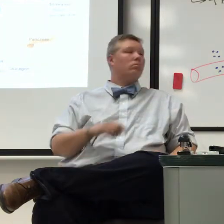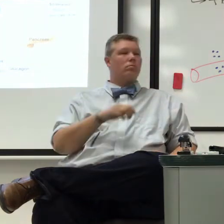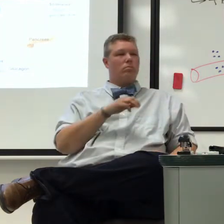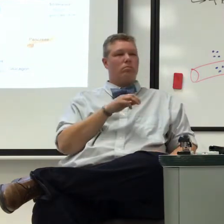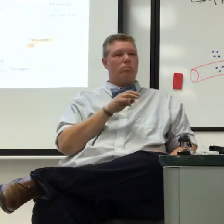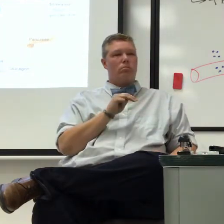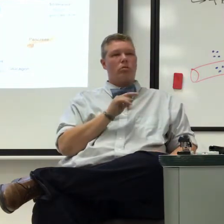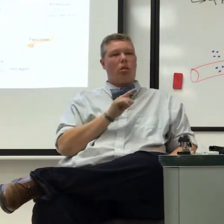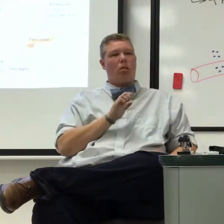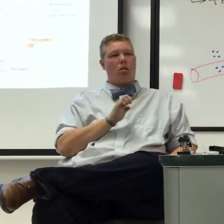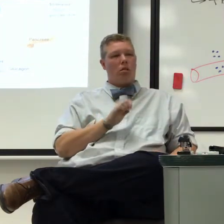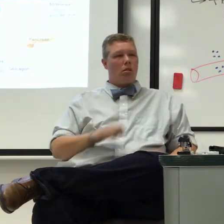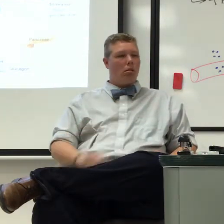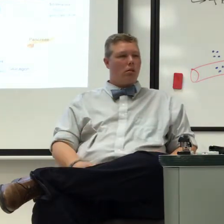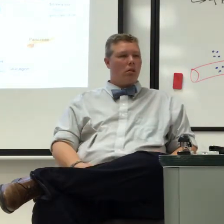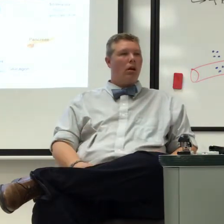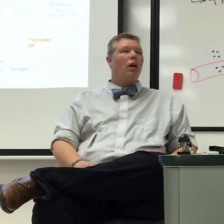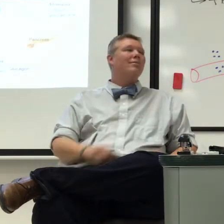skeletal muscle,